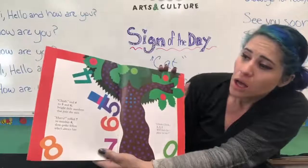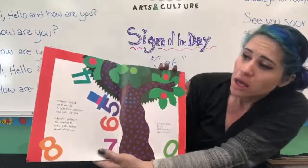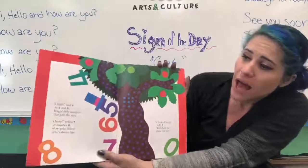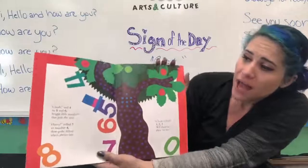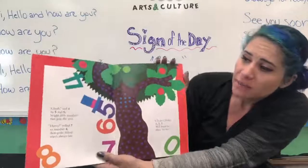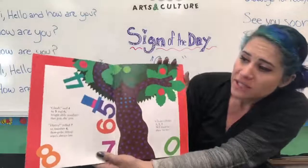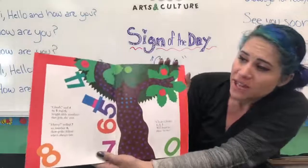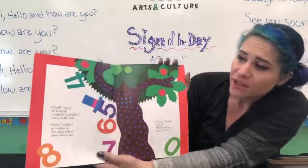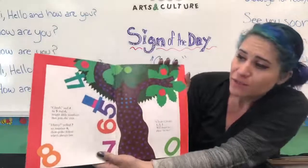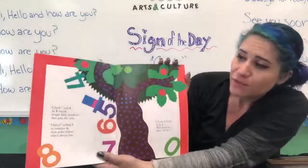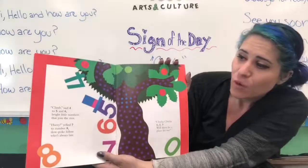Climb, said